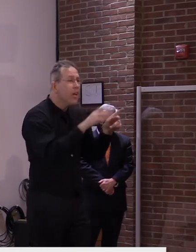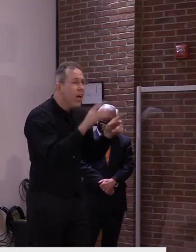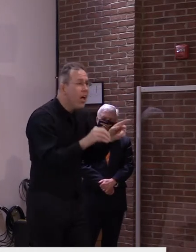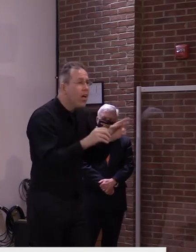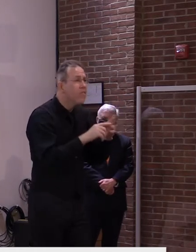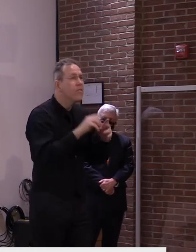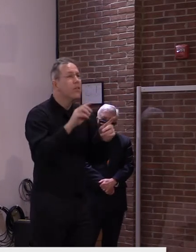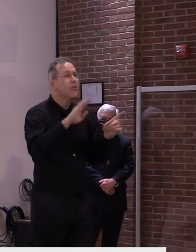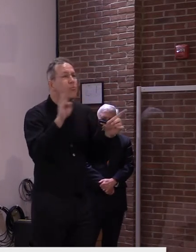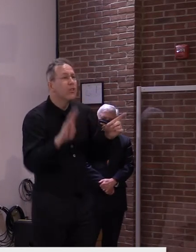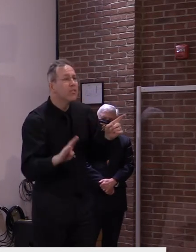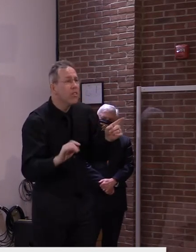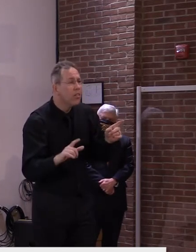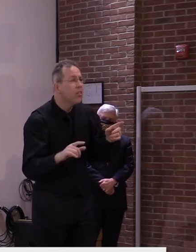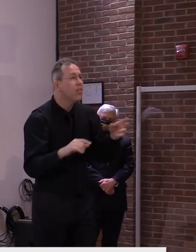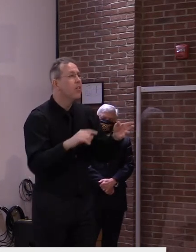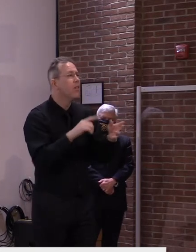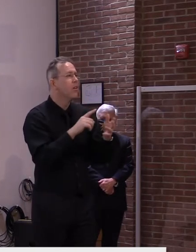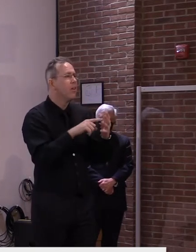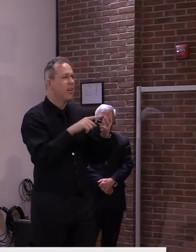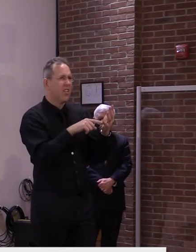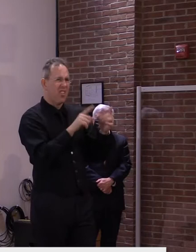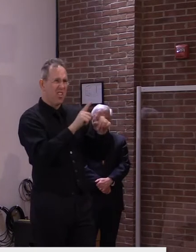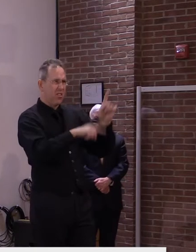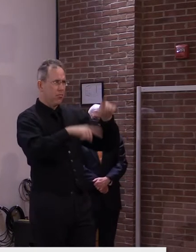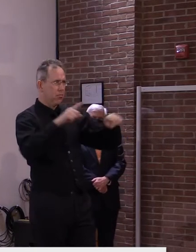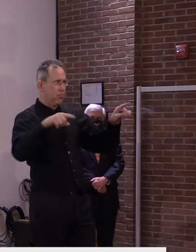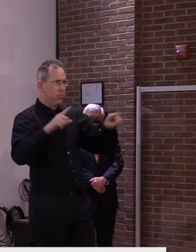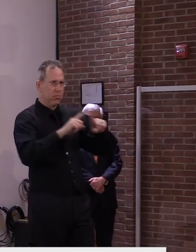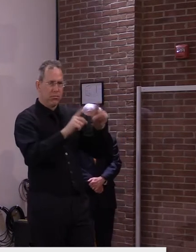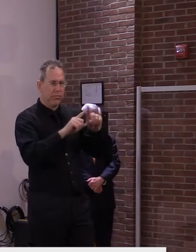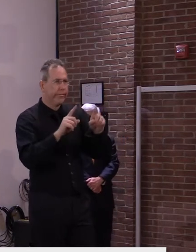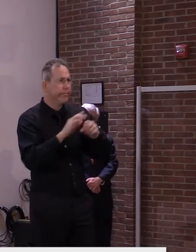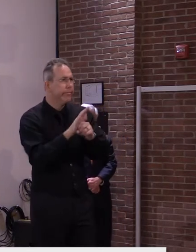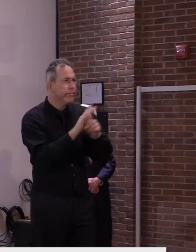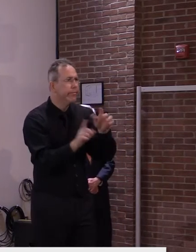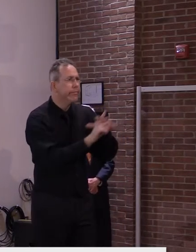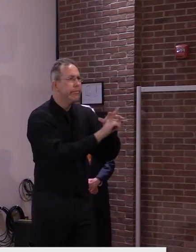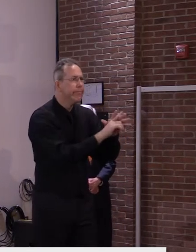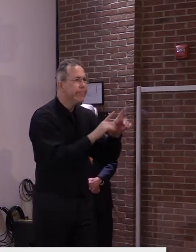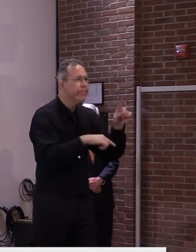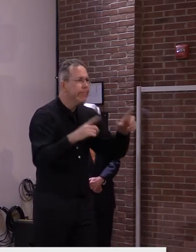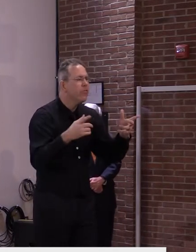doing all of the things you try to do all the time, and you'll keep yourself safe.